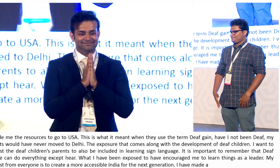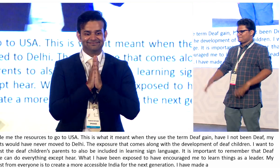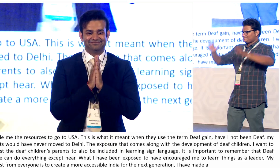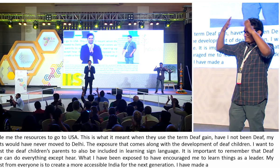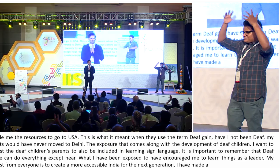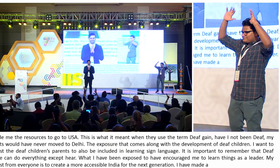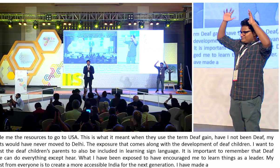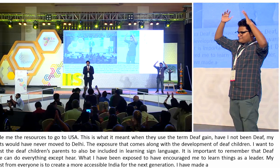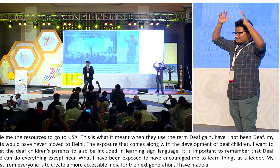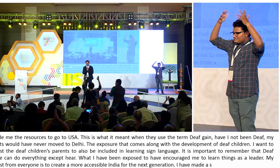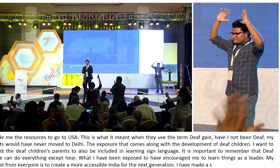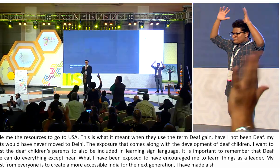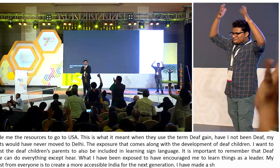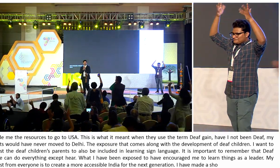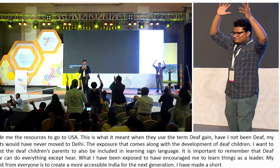today.